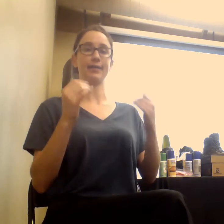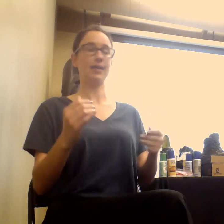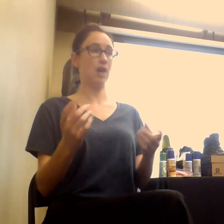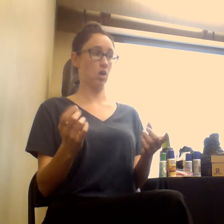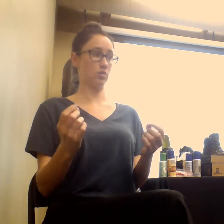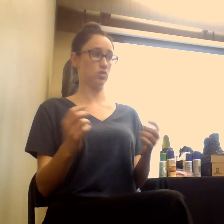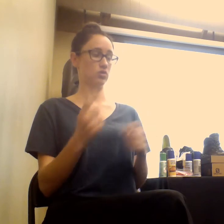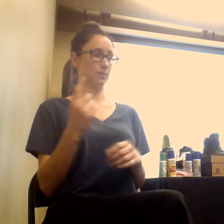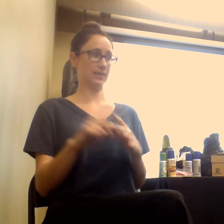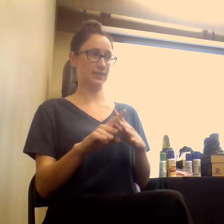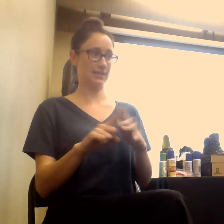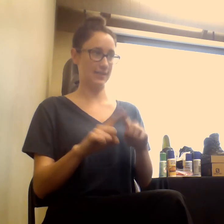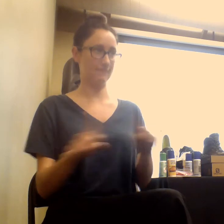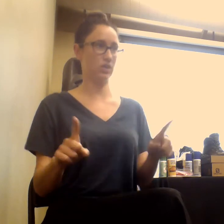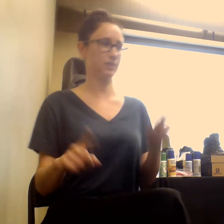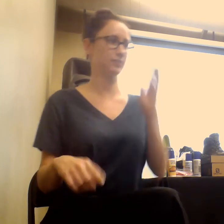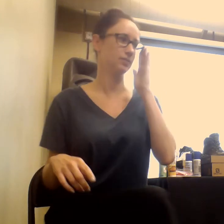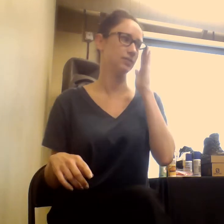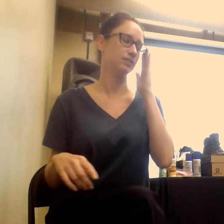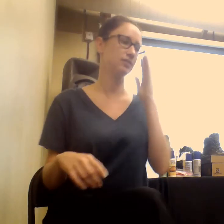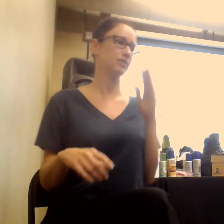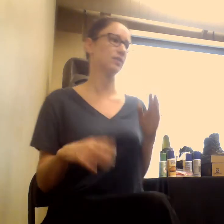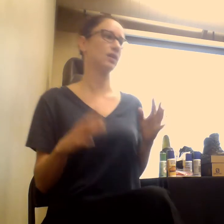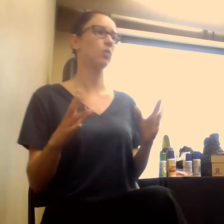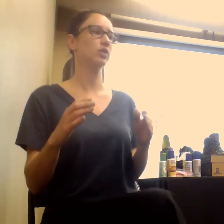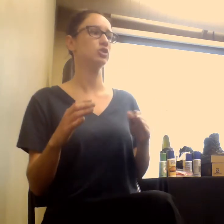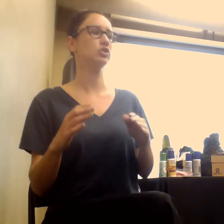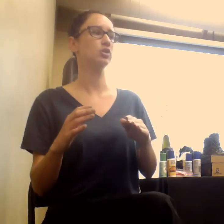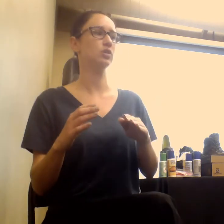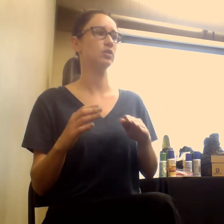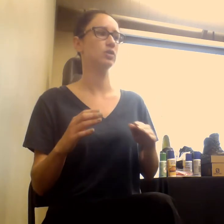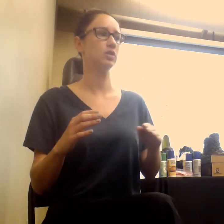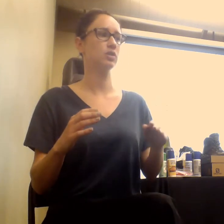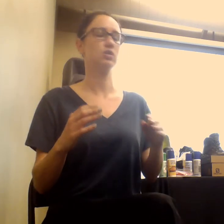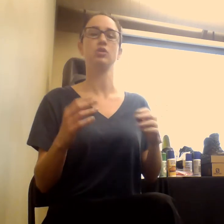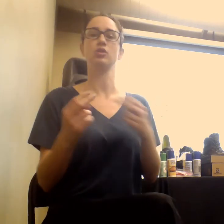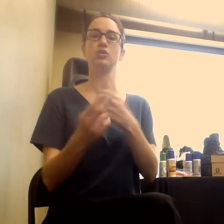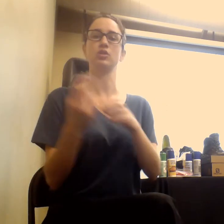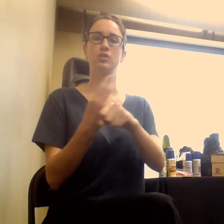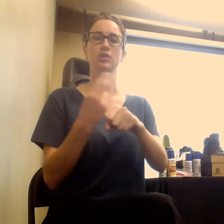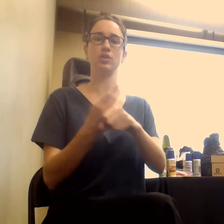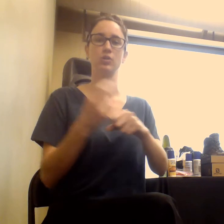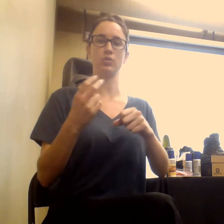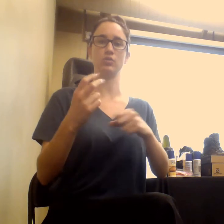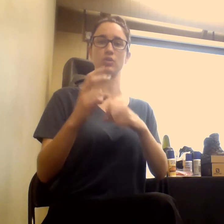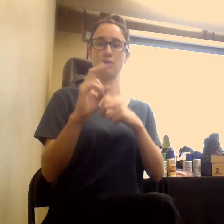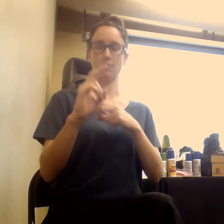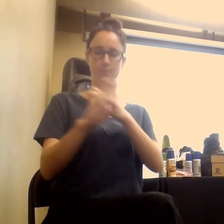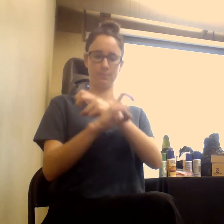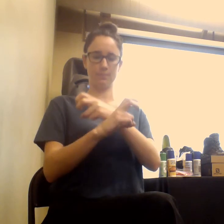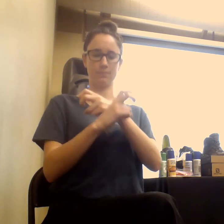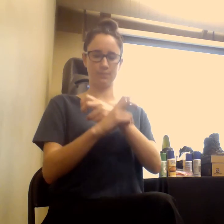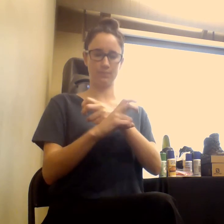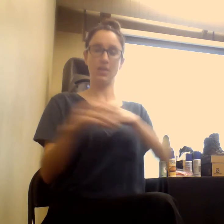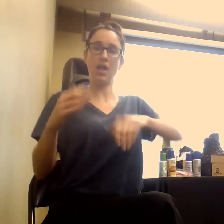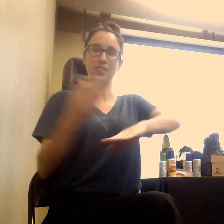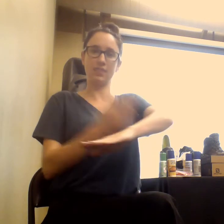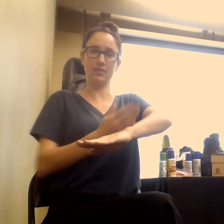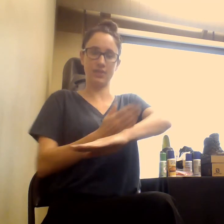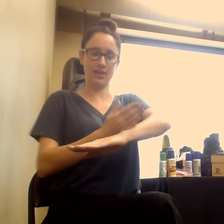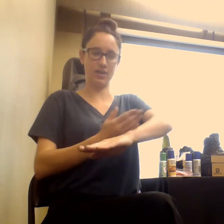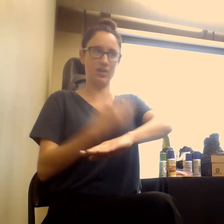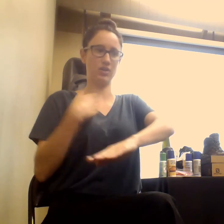So now what I want you to do is I want you to come up both sides. like so. Yep. Now, this is a little weird the first time you do it. Just gonna